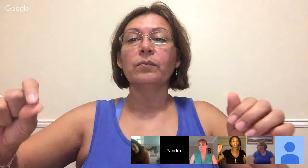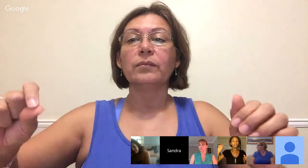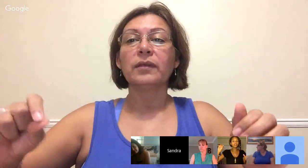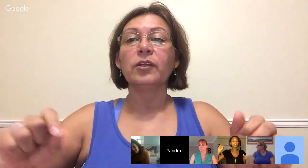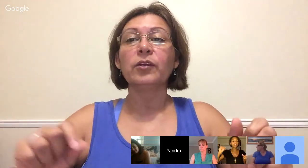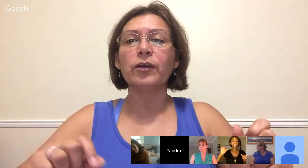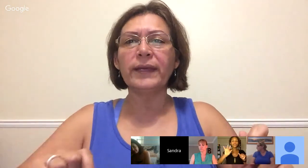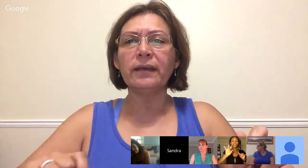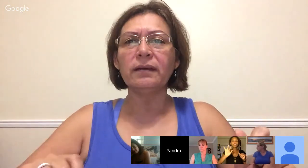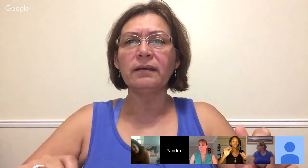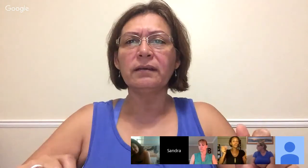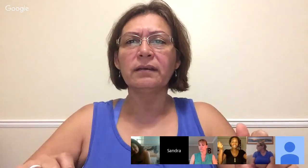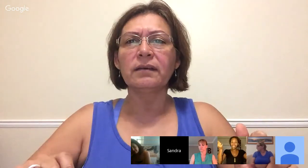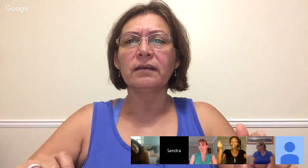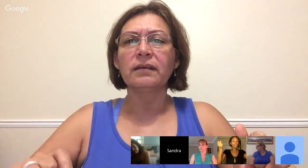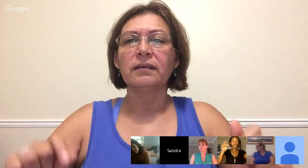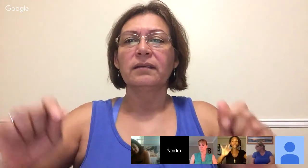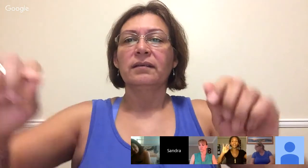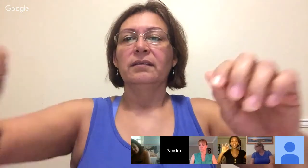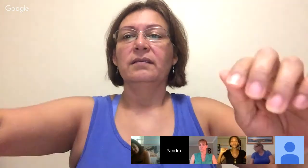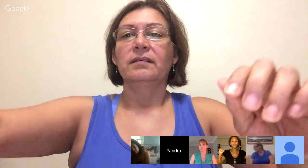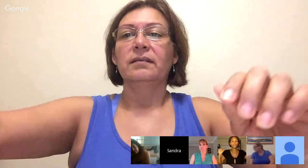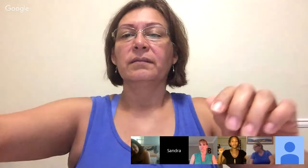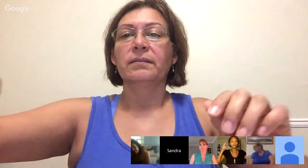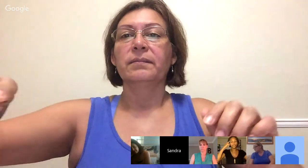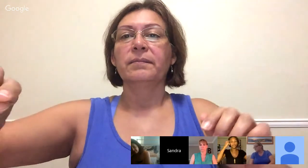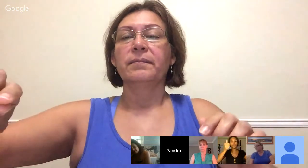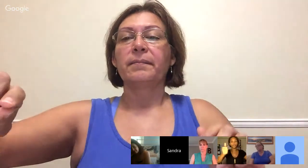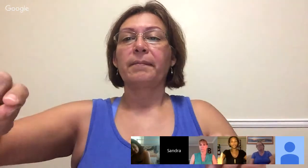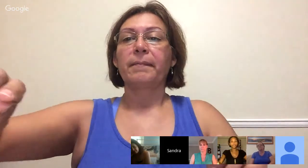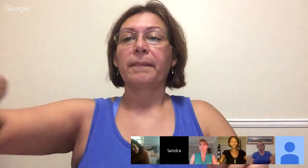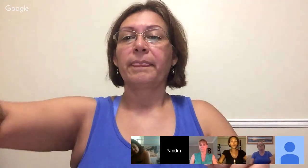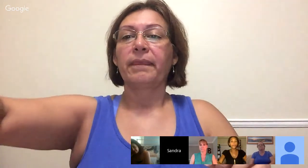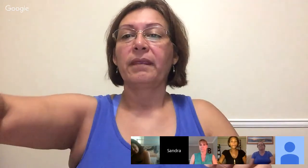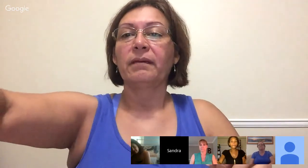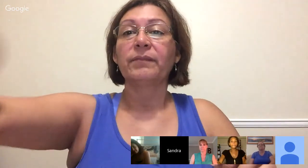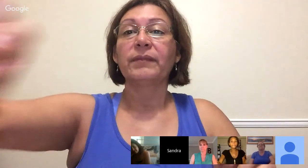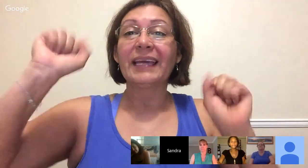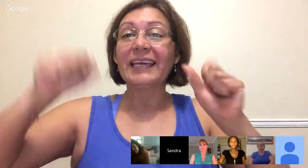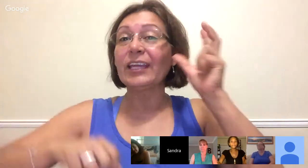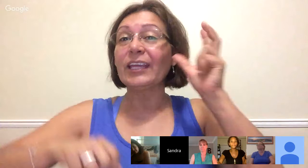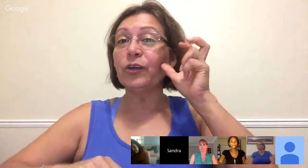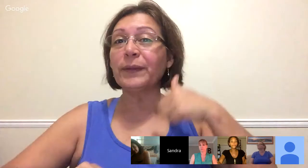Any? And you can sign it or you can unmute it, it's up to you.